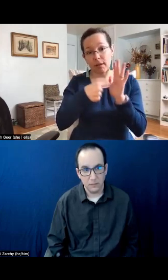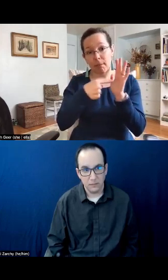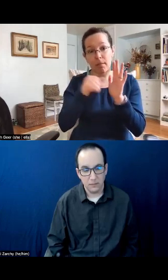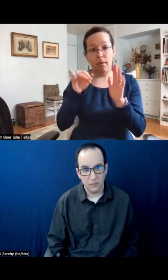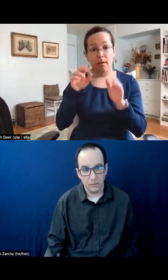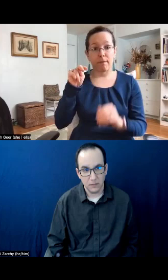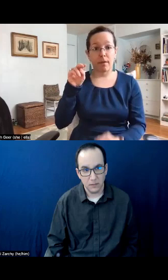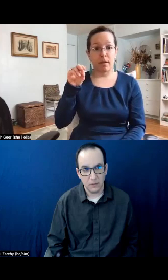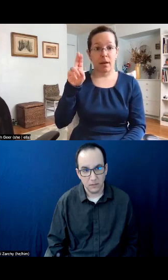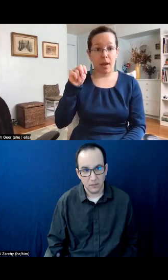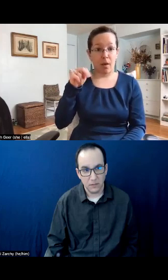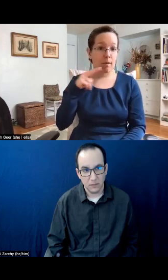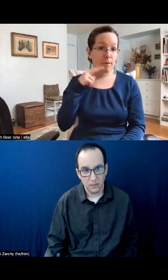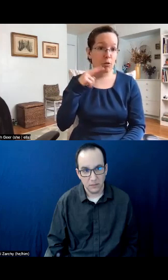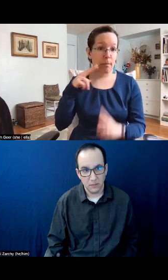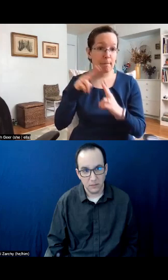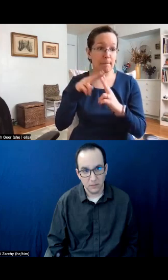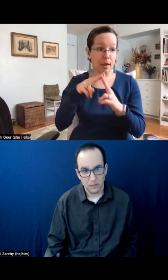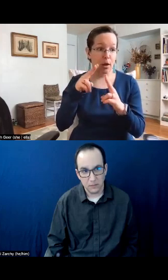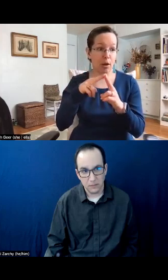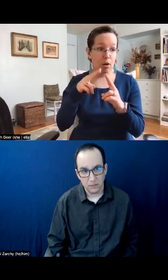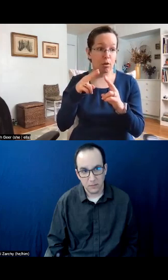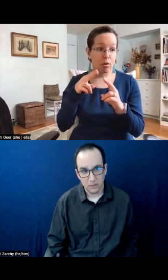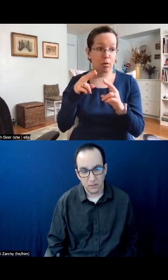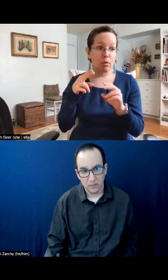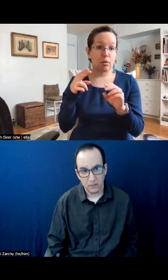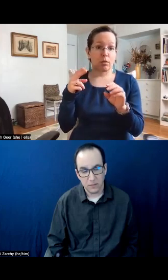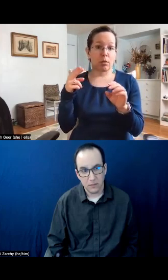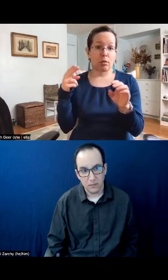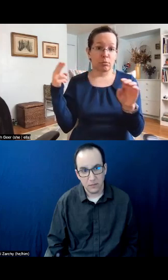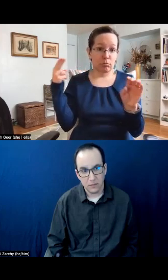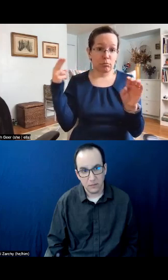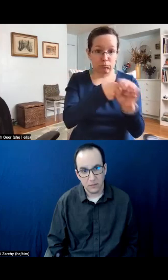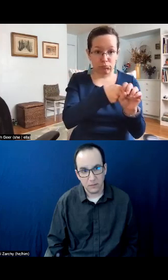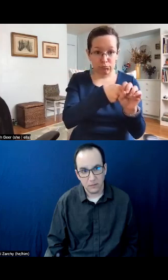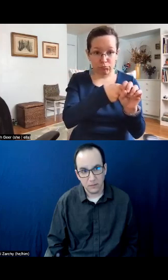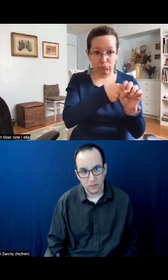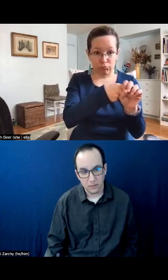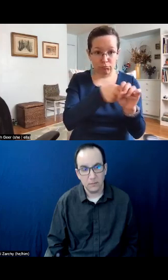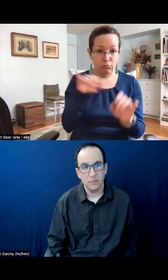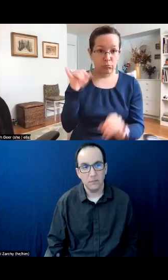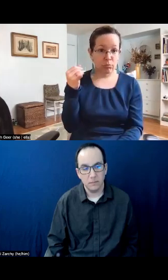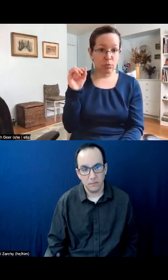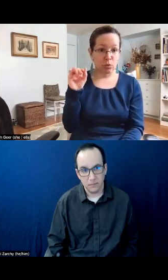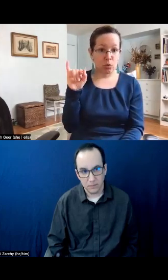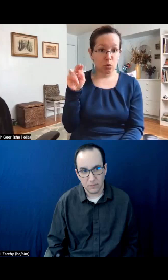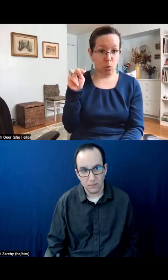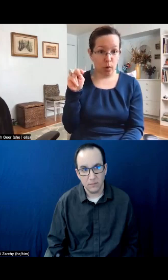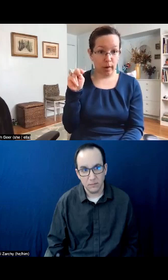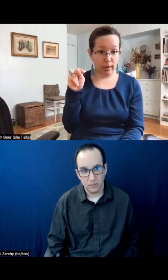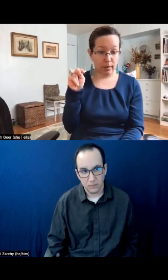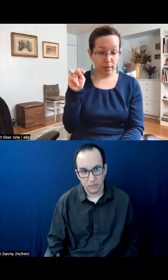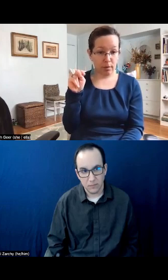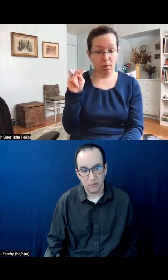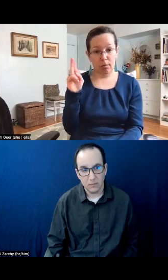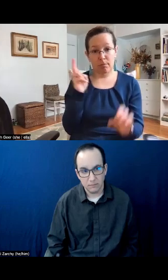to indicate its noun, that it is a noun rather. So that's an example of a noun-verb pair. Another would be to